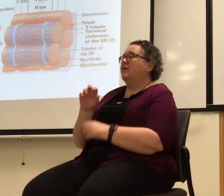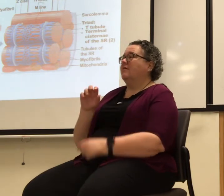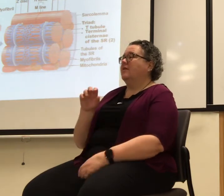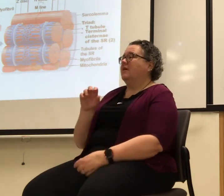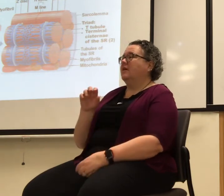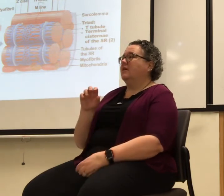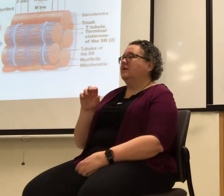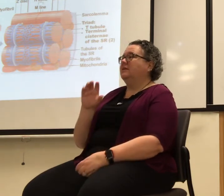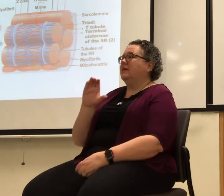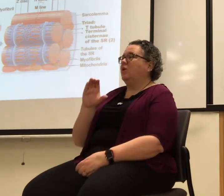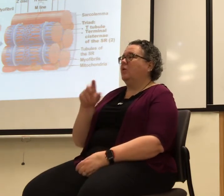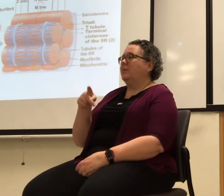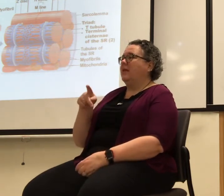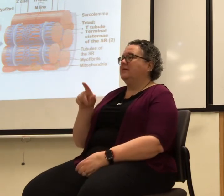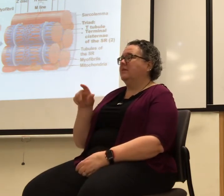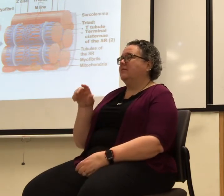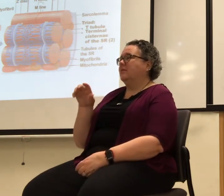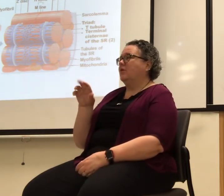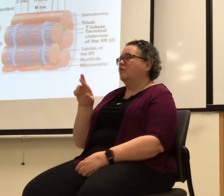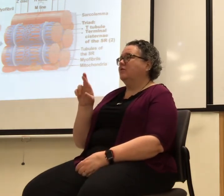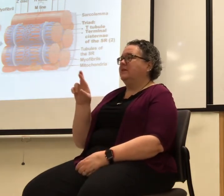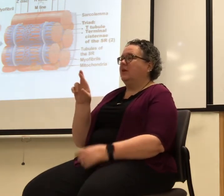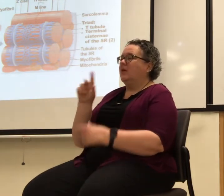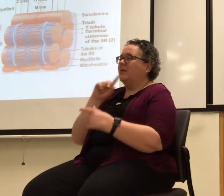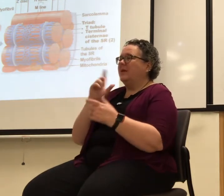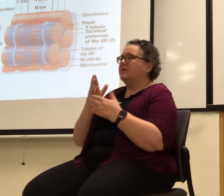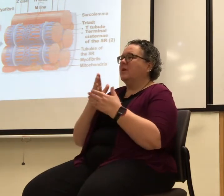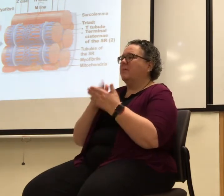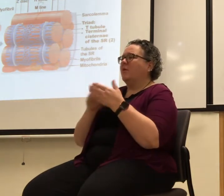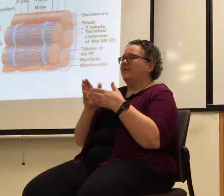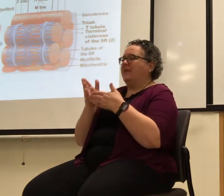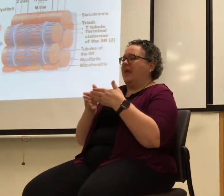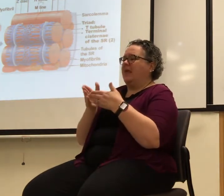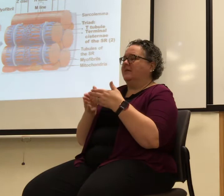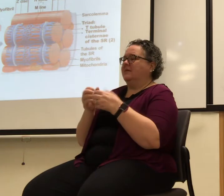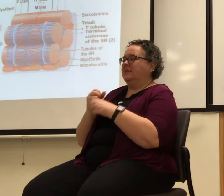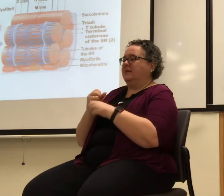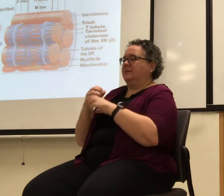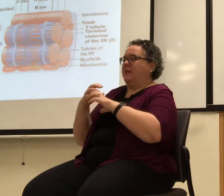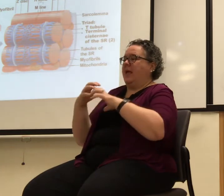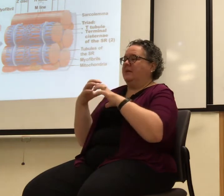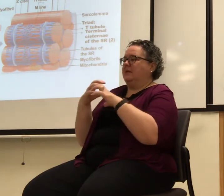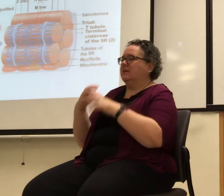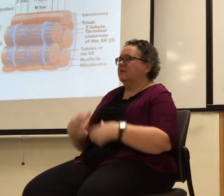the expanded ends of it. Let's see